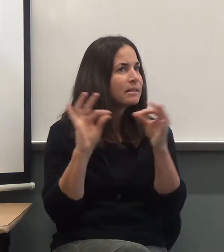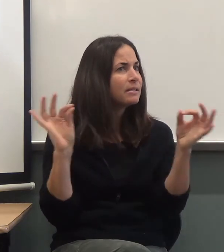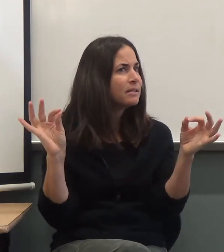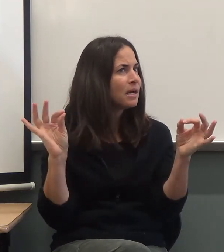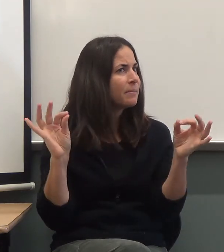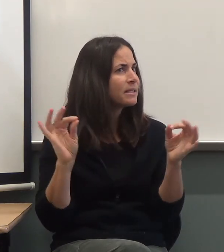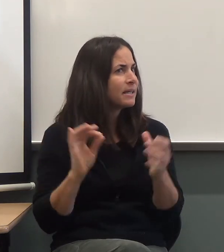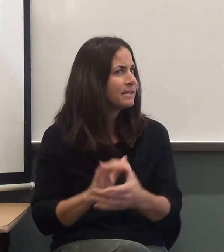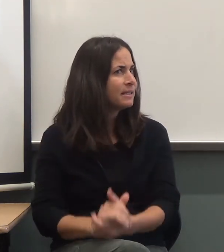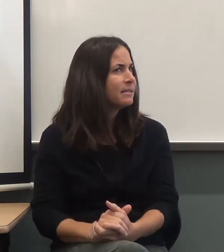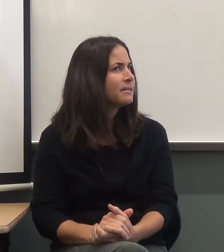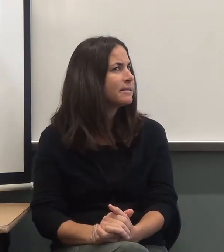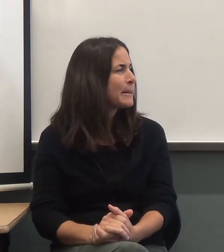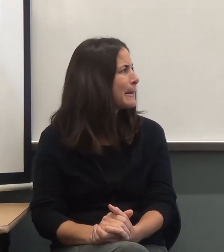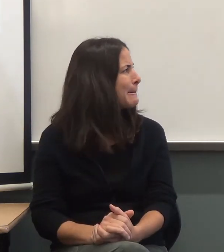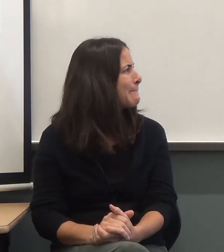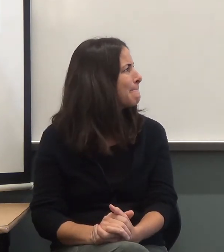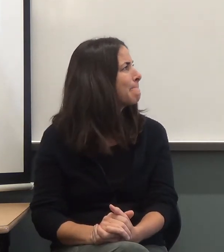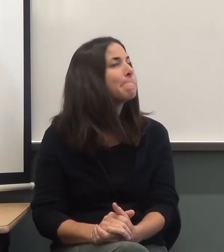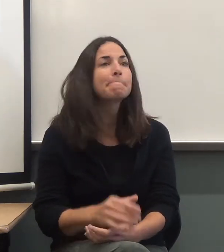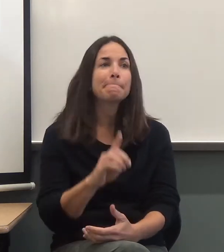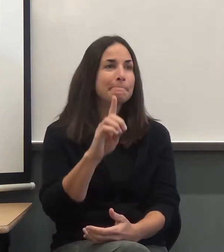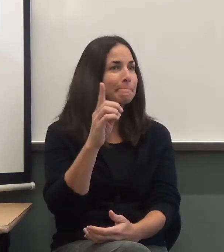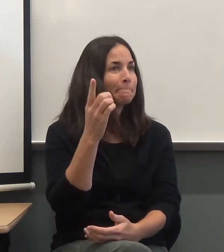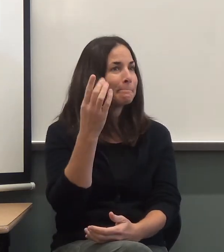The topic sentence? Hang on. And